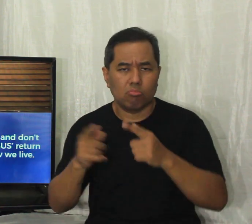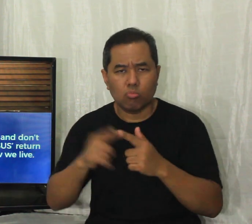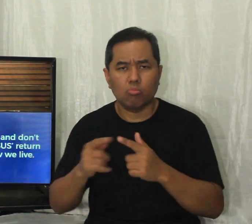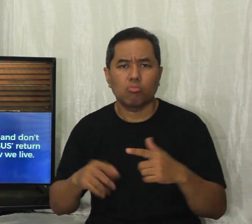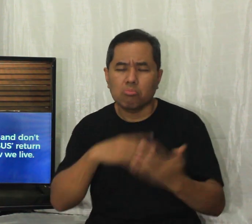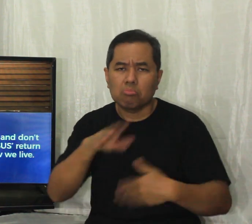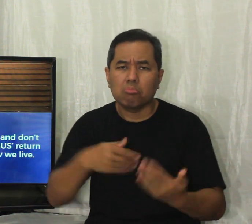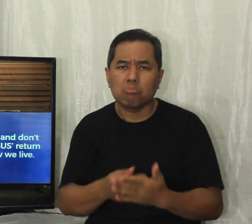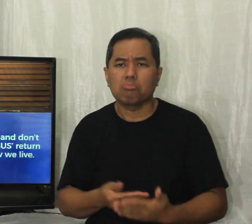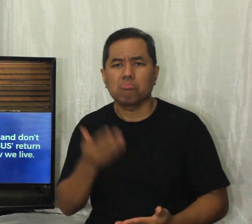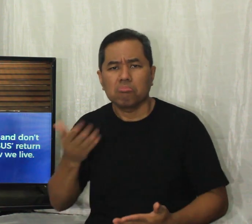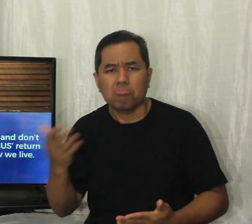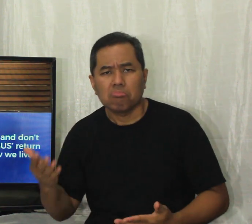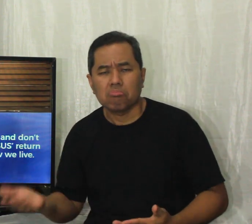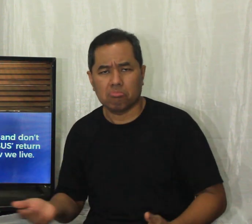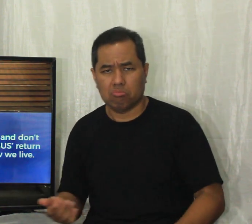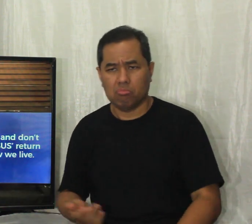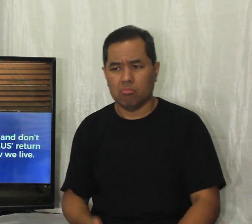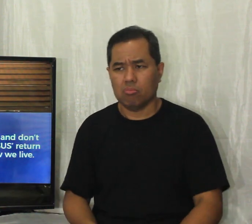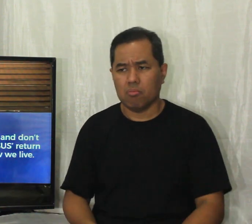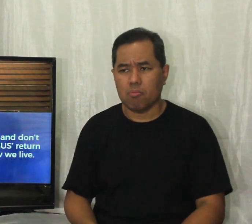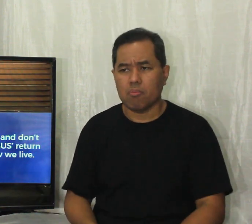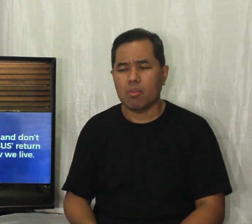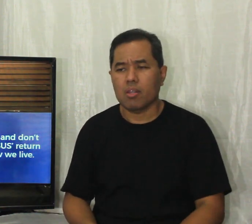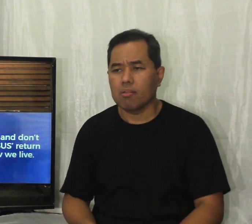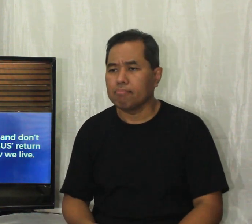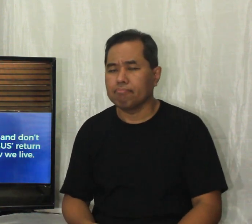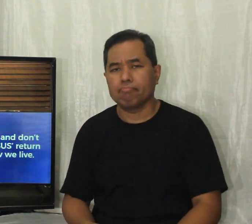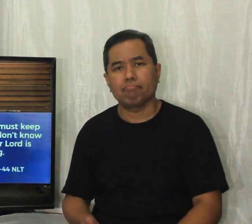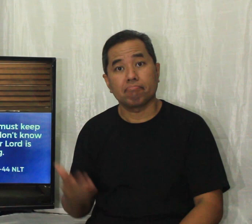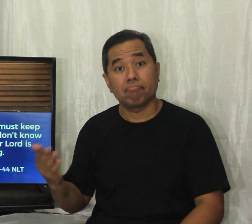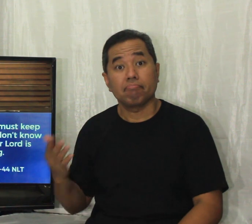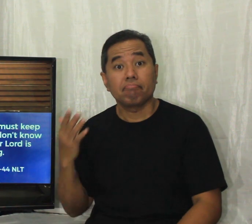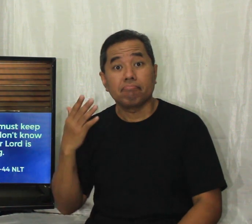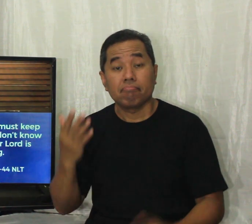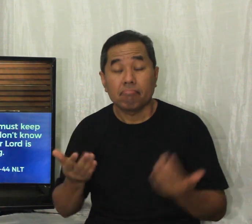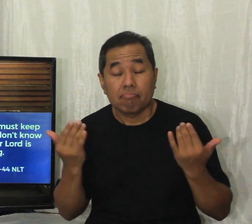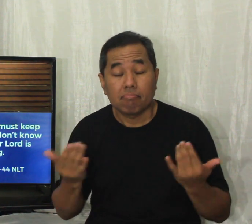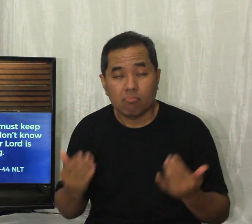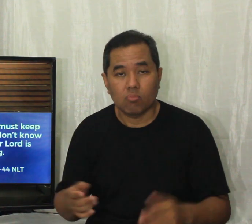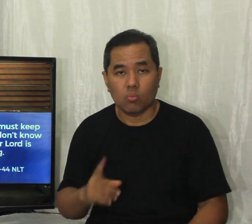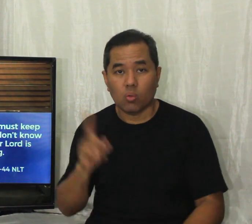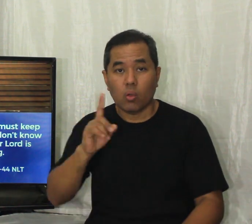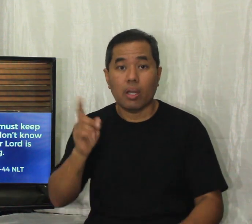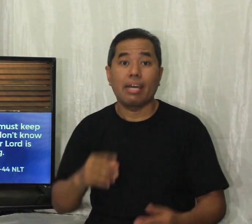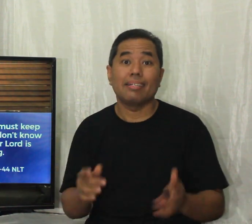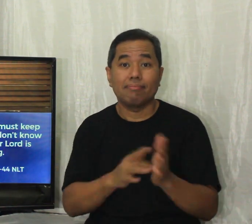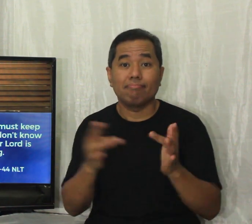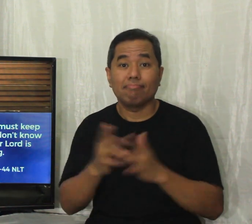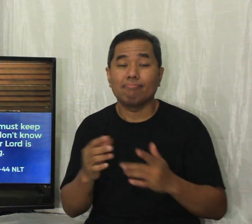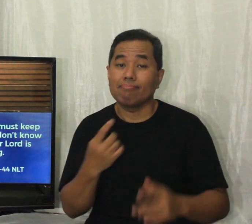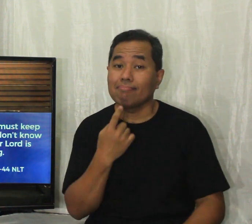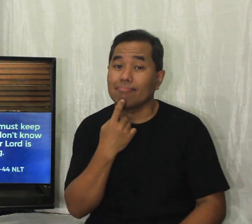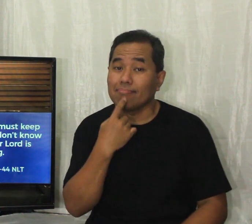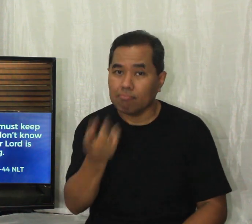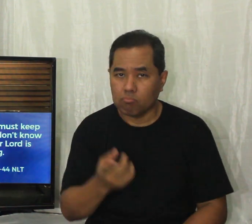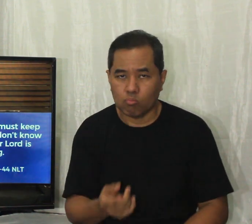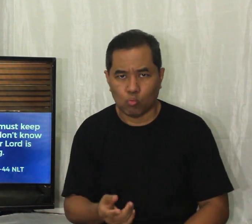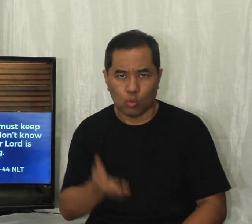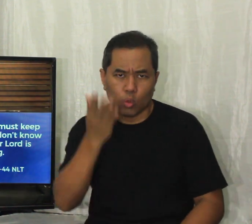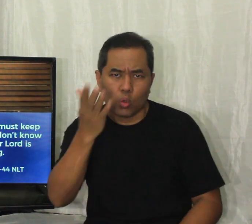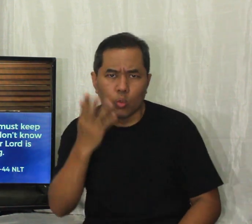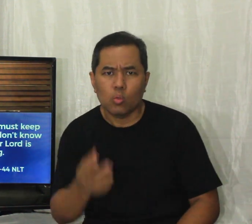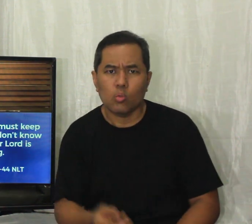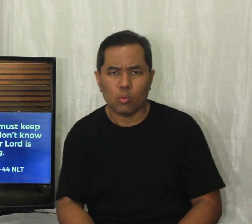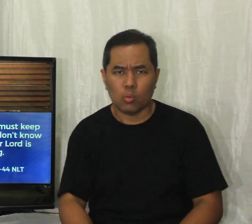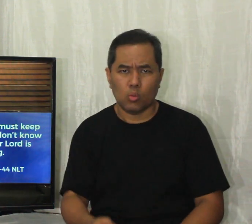later, Jesus answers that as well. And in verse 42, here's what Jesus says. So you too must keep watch,